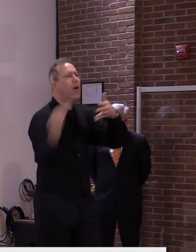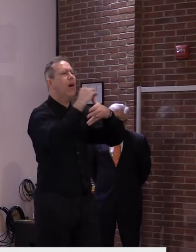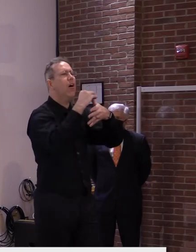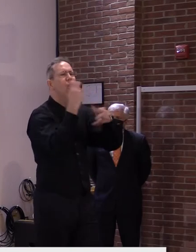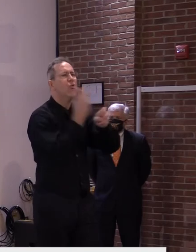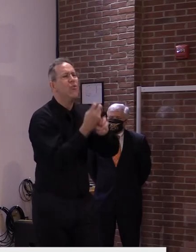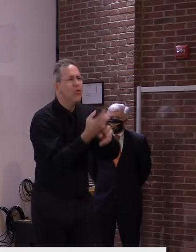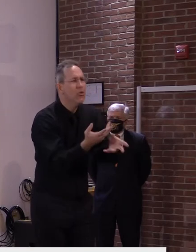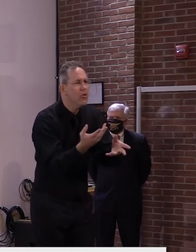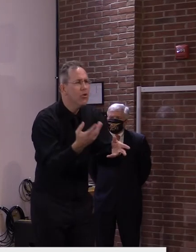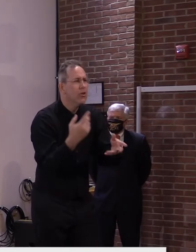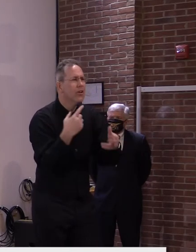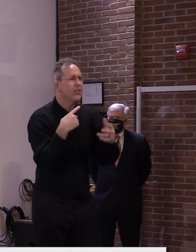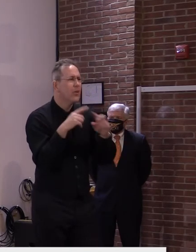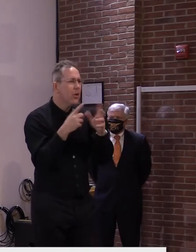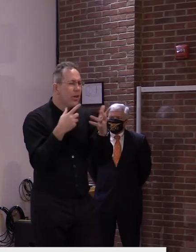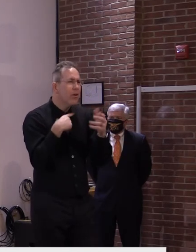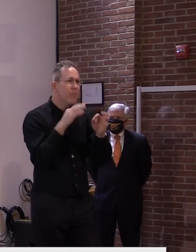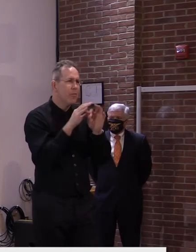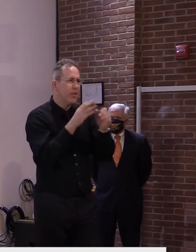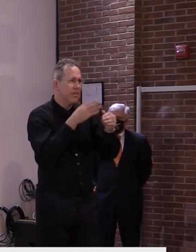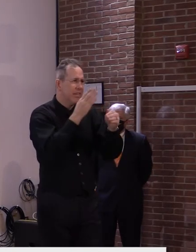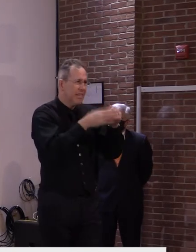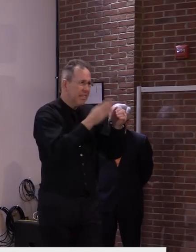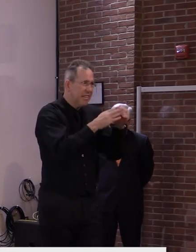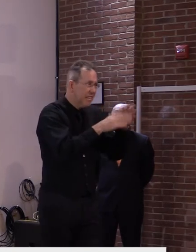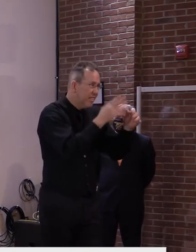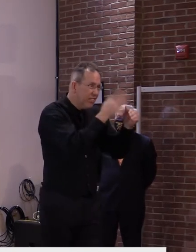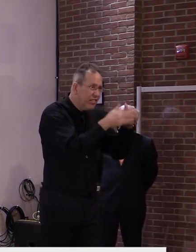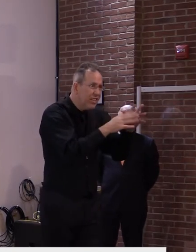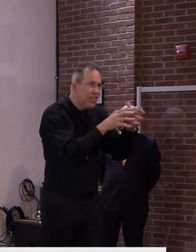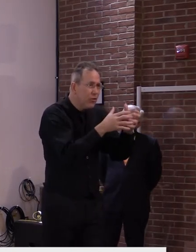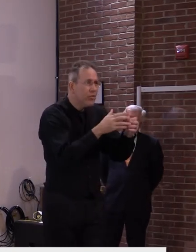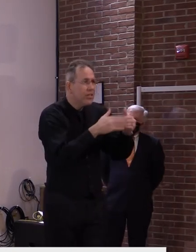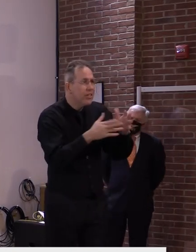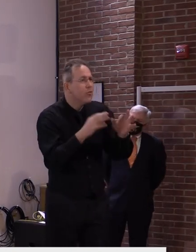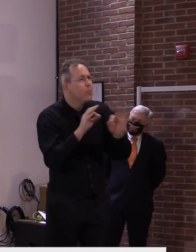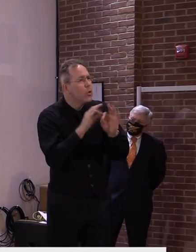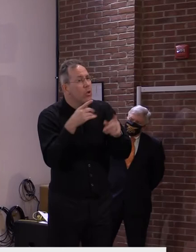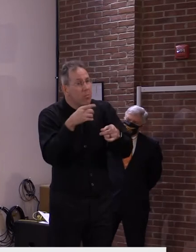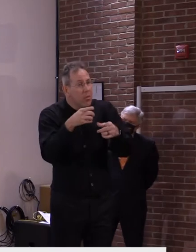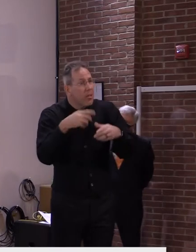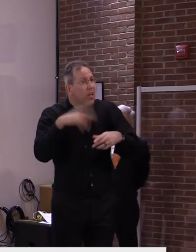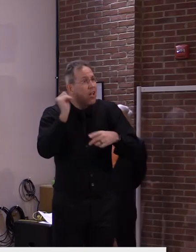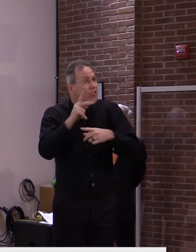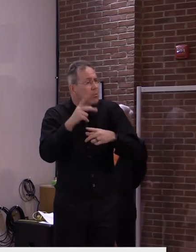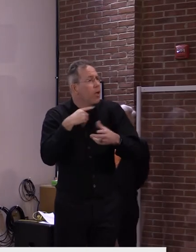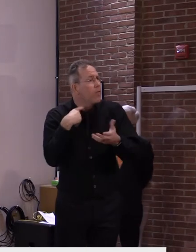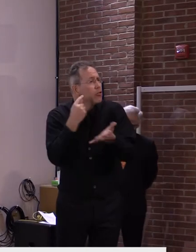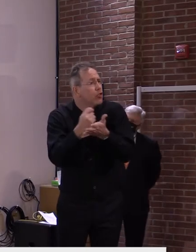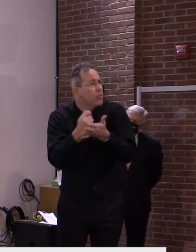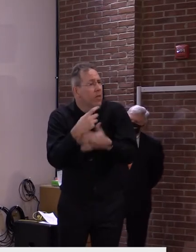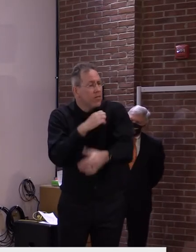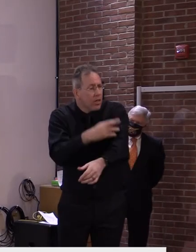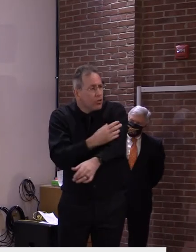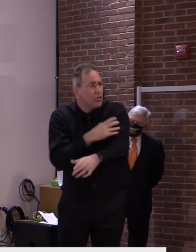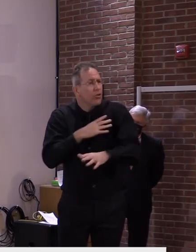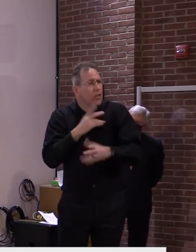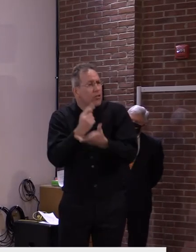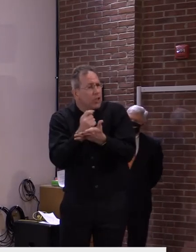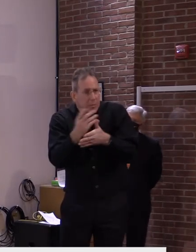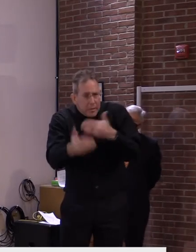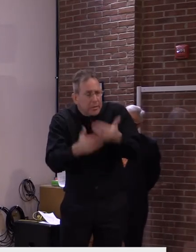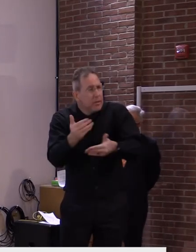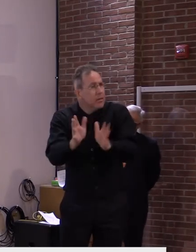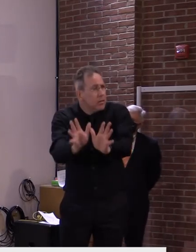treatment, whether you're a transplant recipient and are on immunosuppressive drugs, which you've been on for the whole year